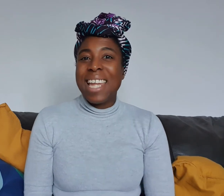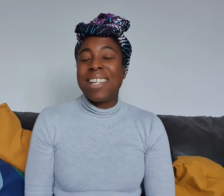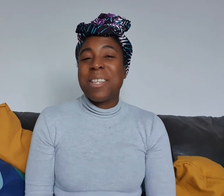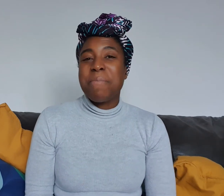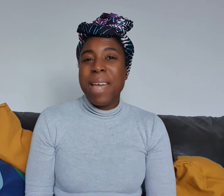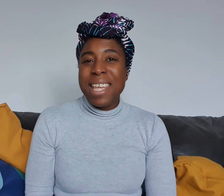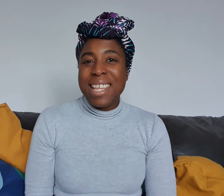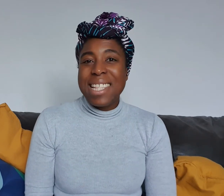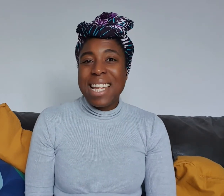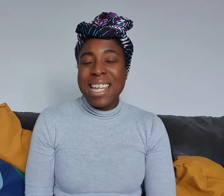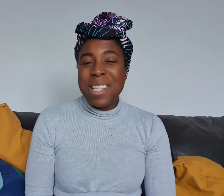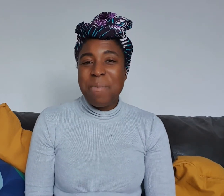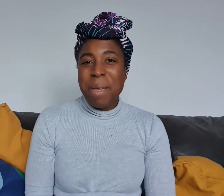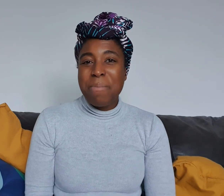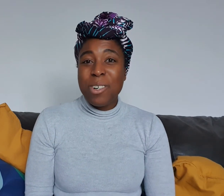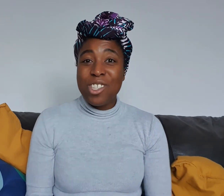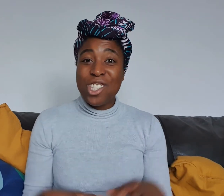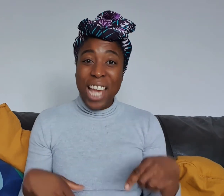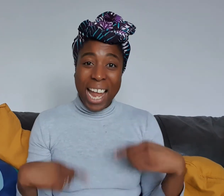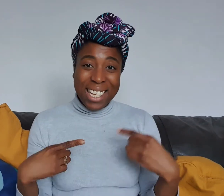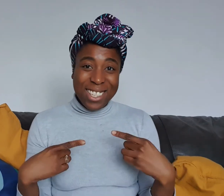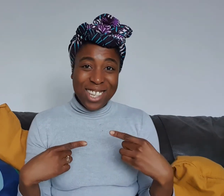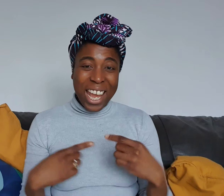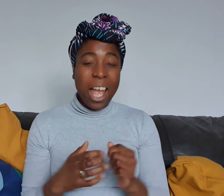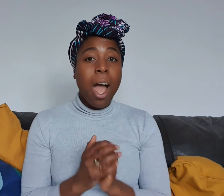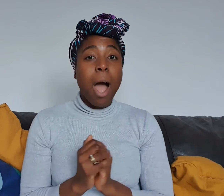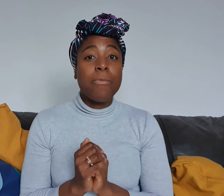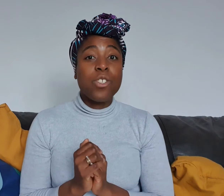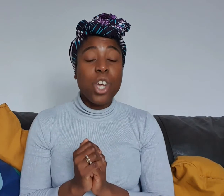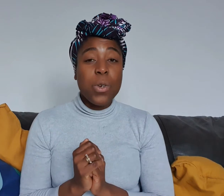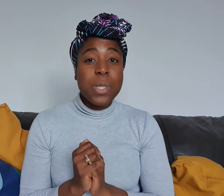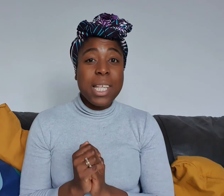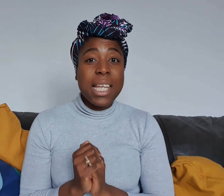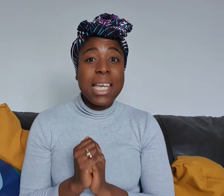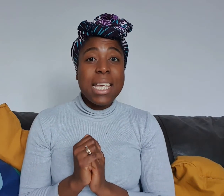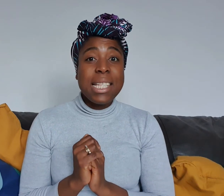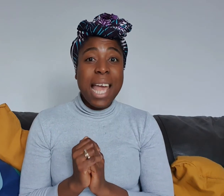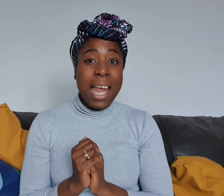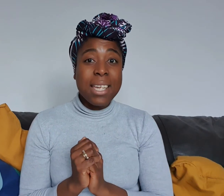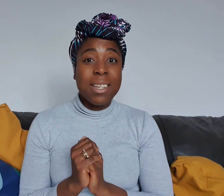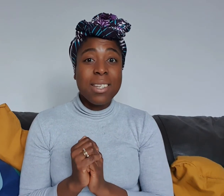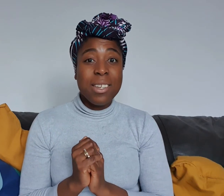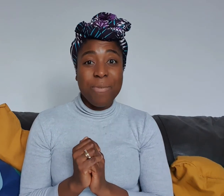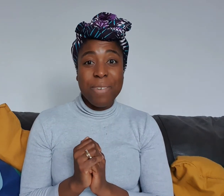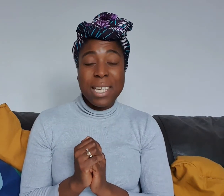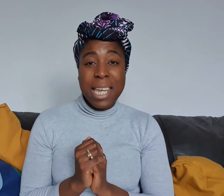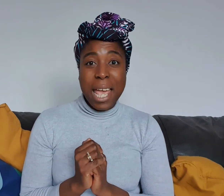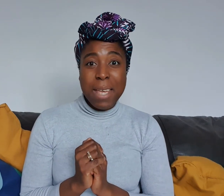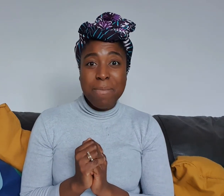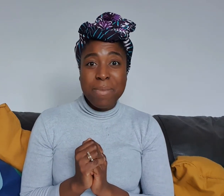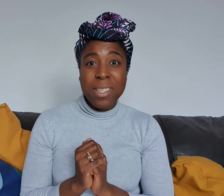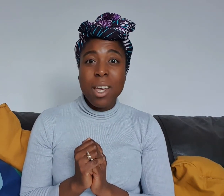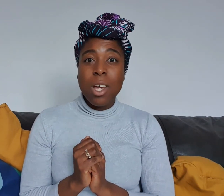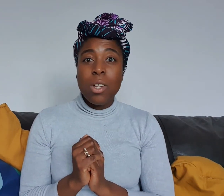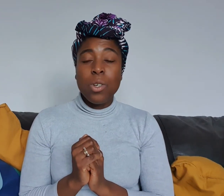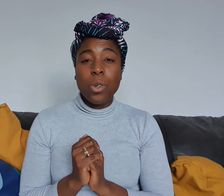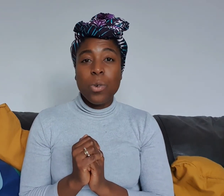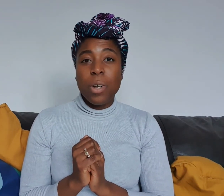to make this a little bit more challenging, I've chosen 10 different names. Not all of